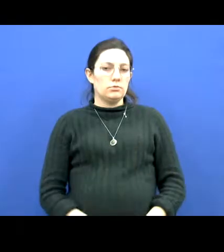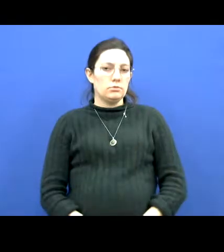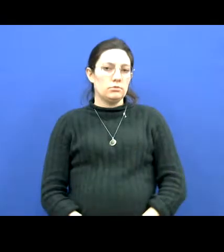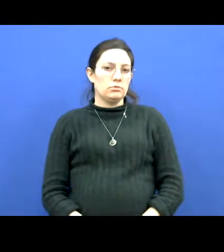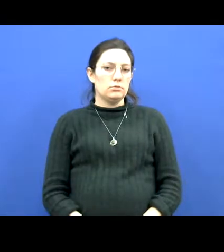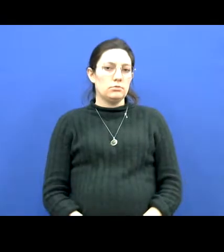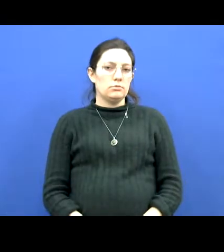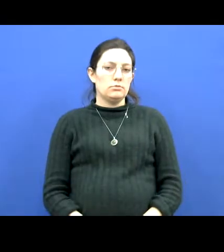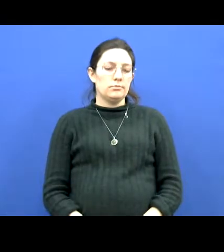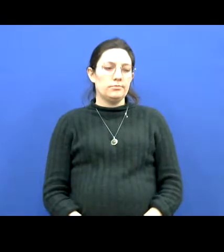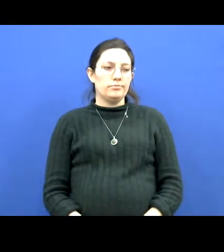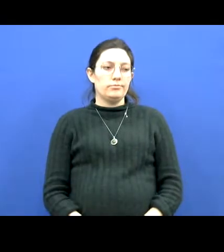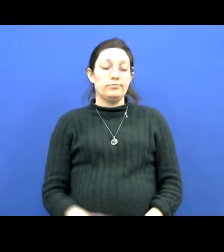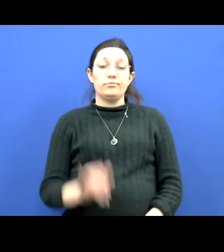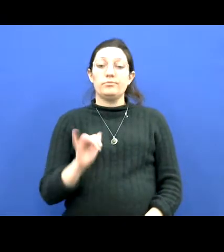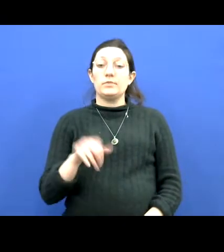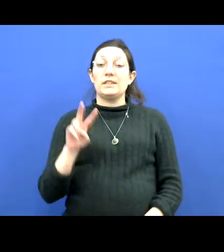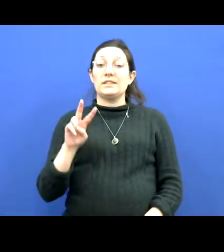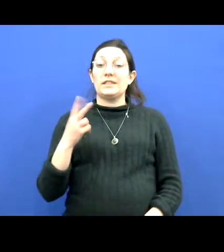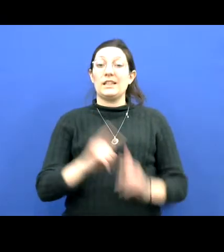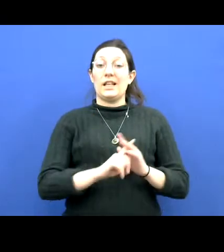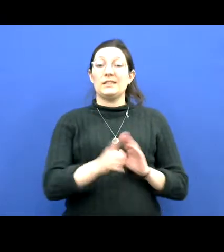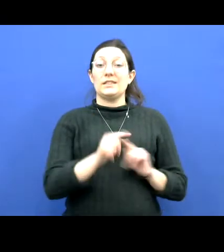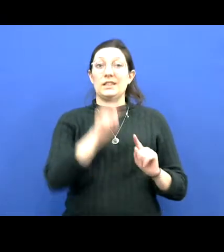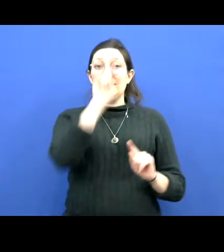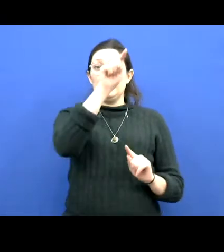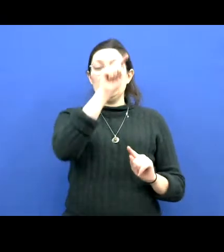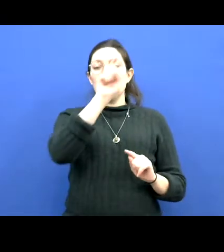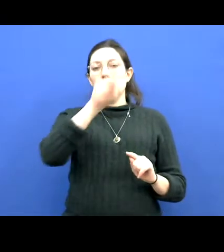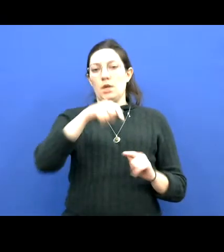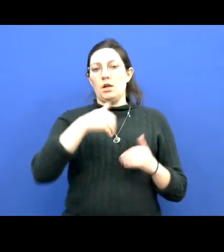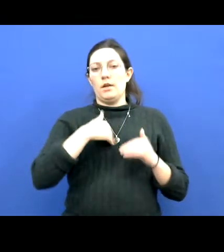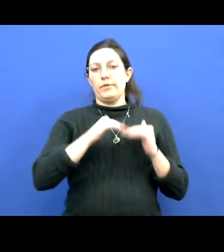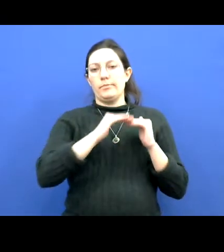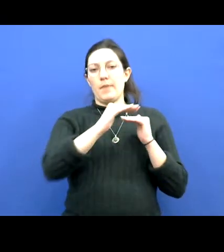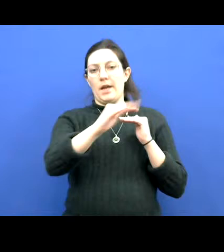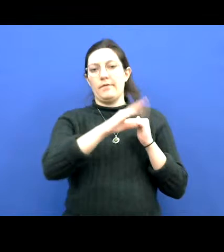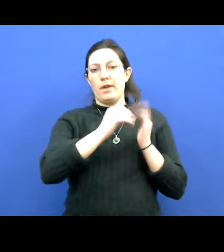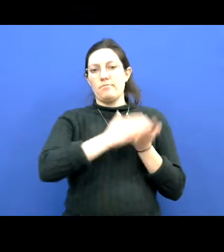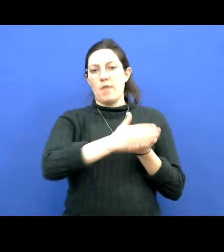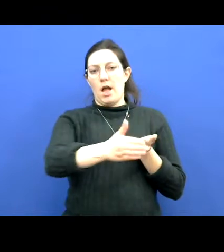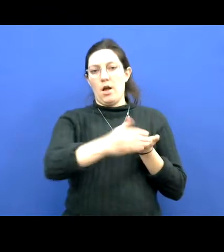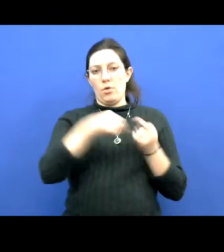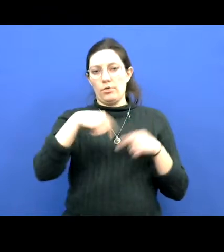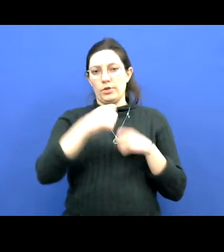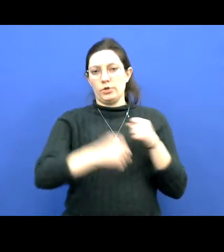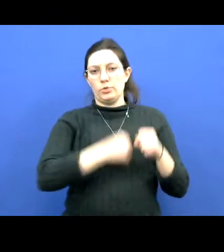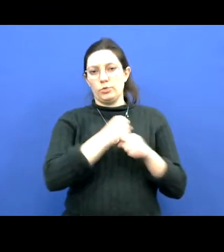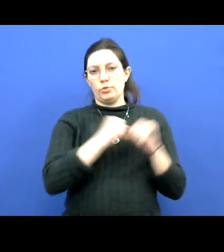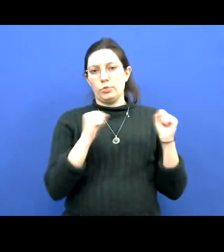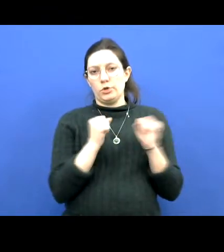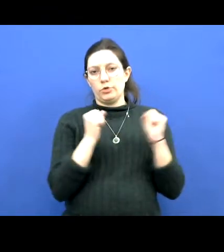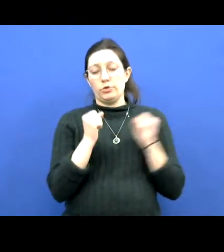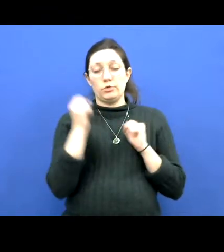that second exit has to be paved and plowed this winter because there's more than